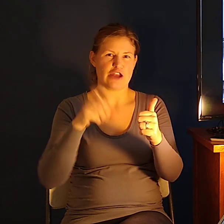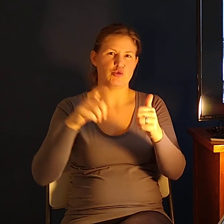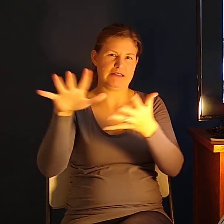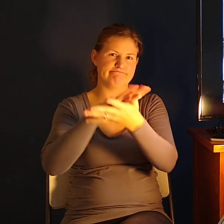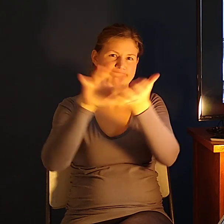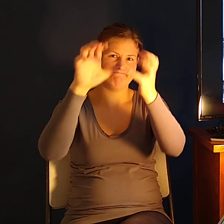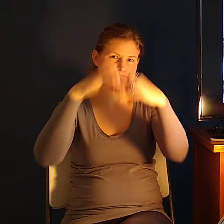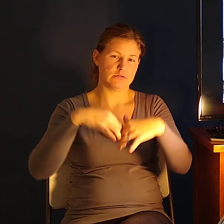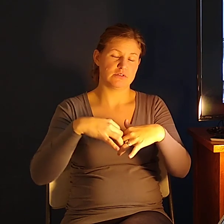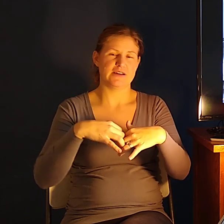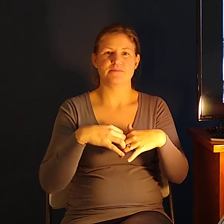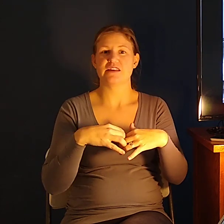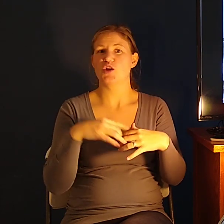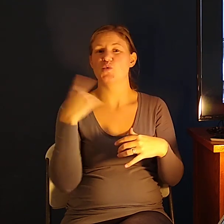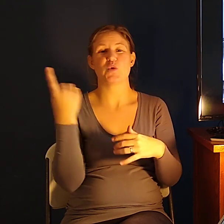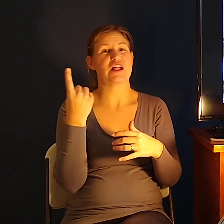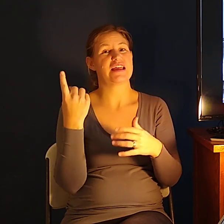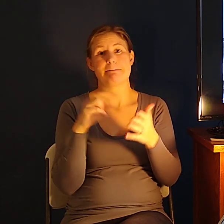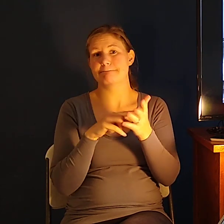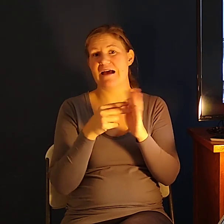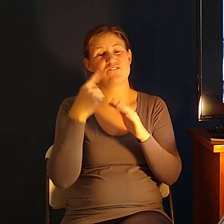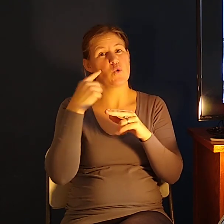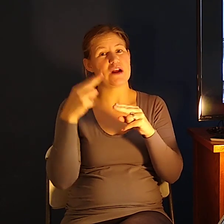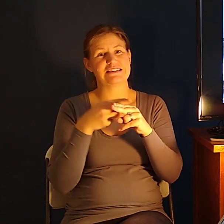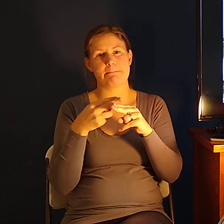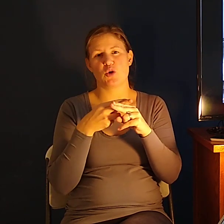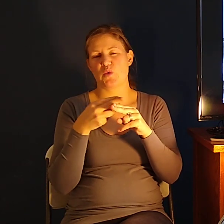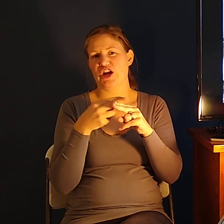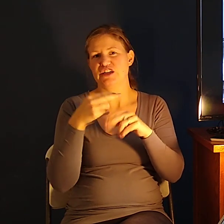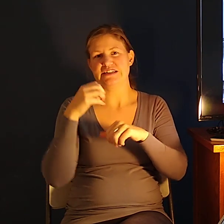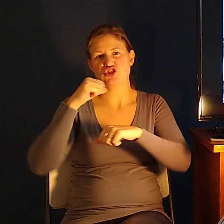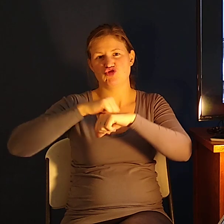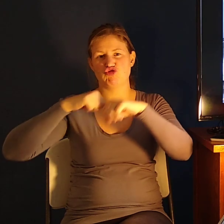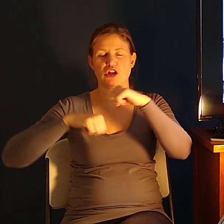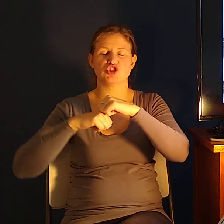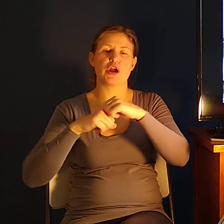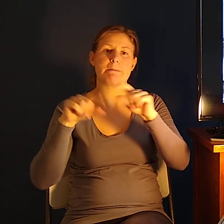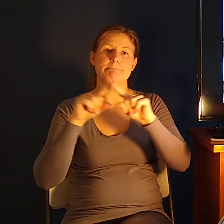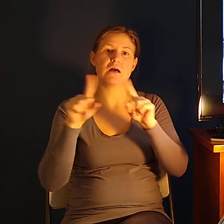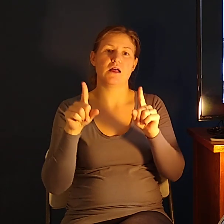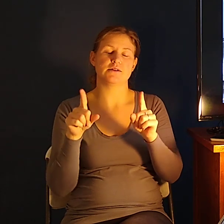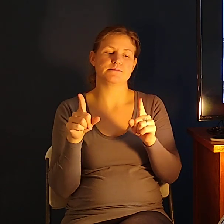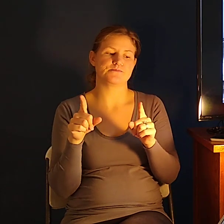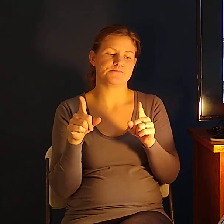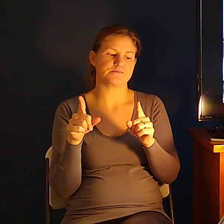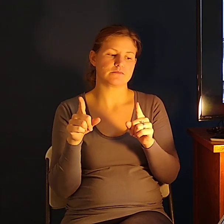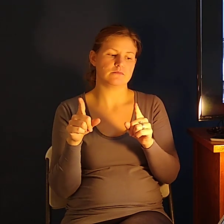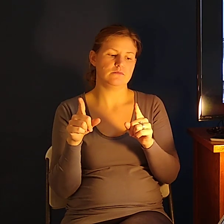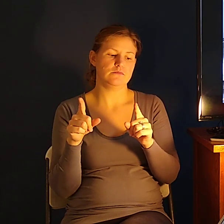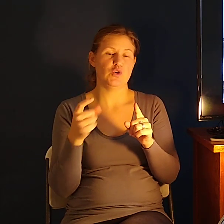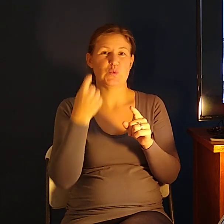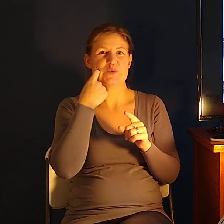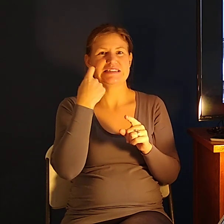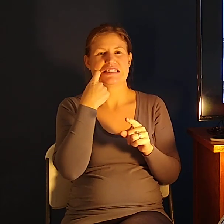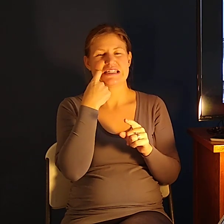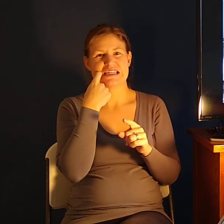demolished. Again, it was just meant to be a temporary structure. But there is a recent, we'll